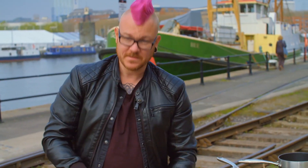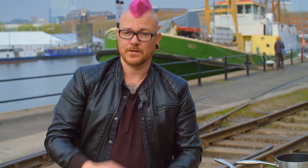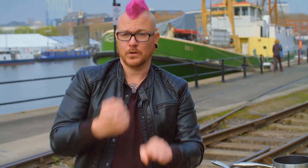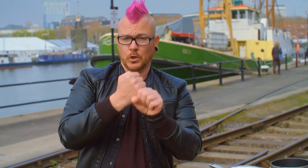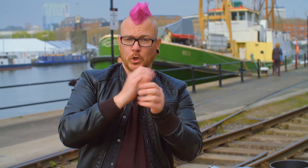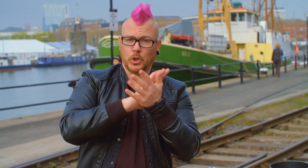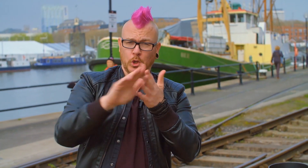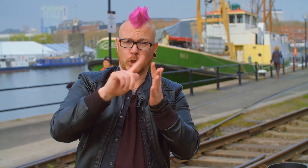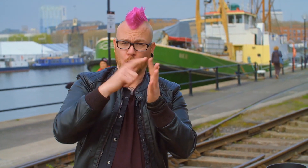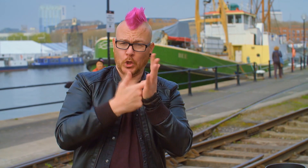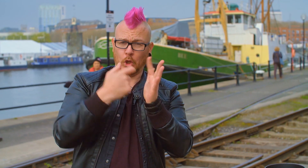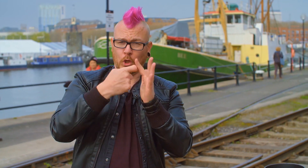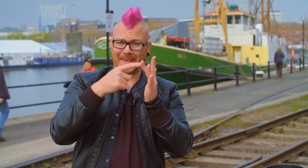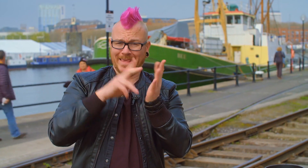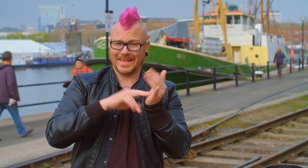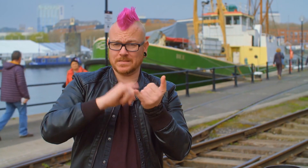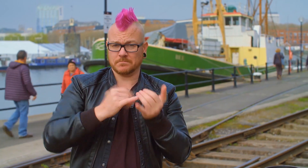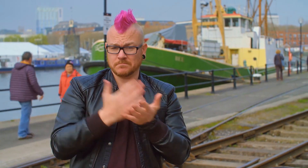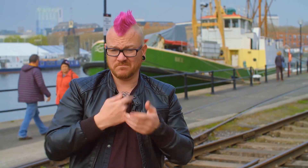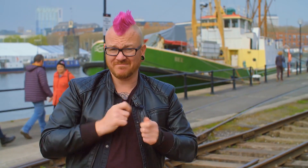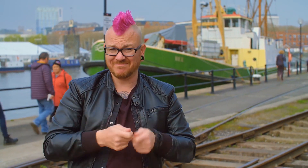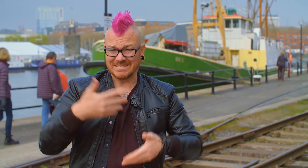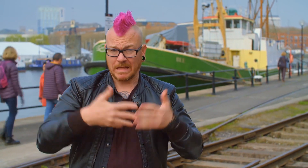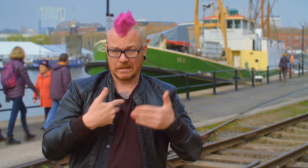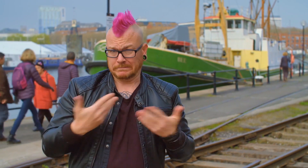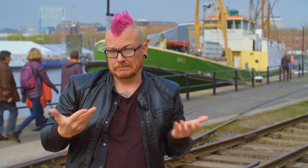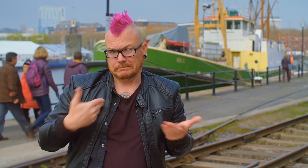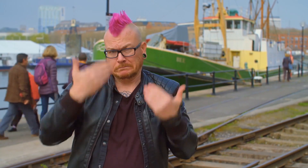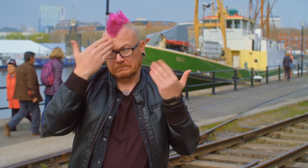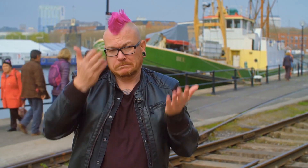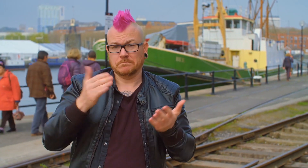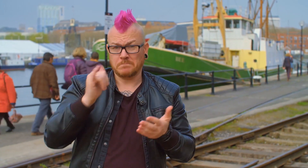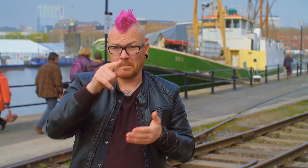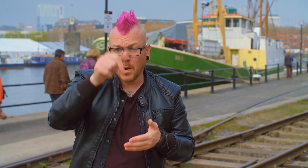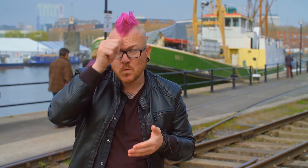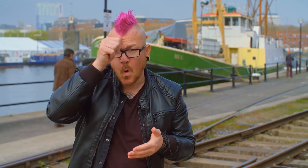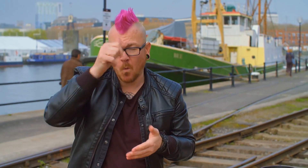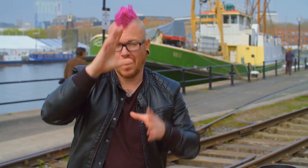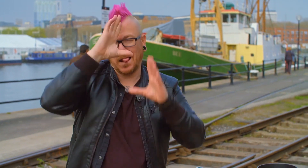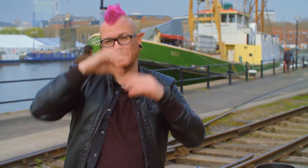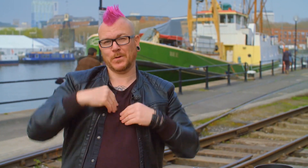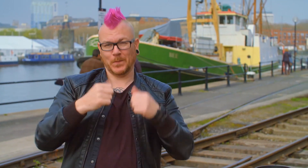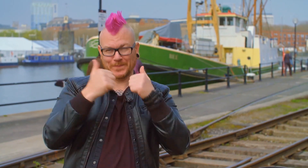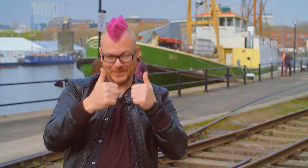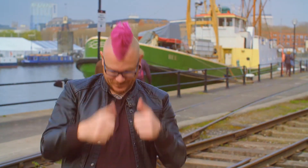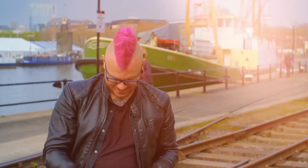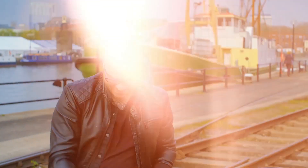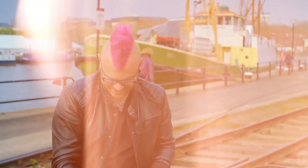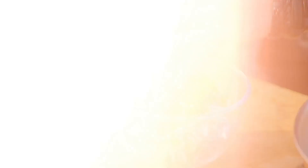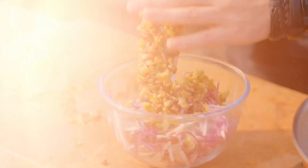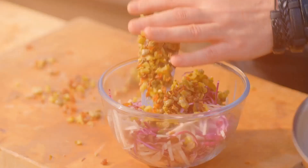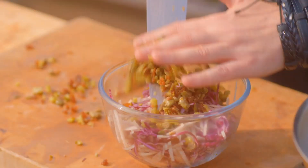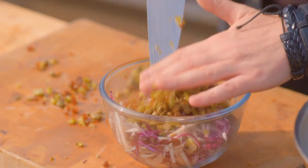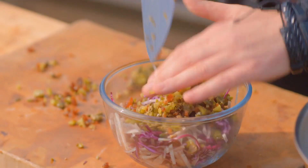This is a gherkin. I don't know what the sign is for it though. If you do, let me know.